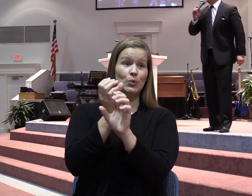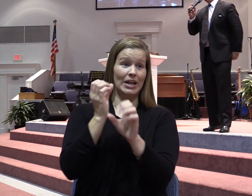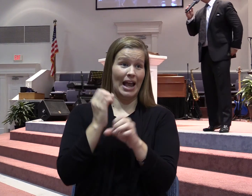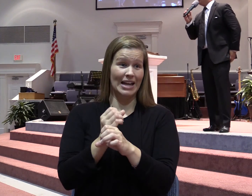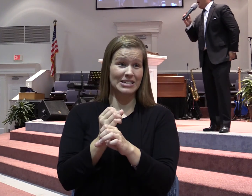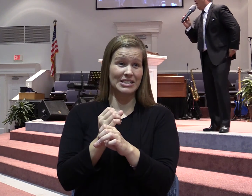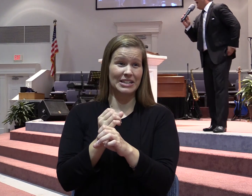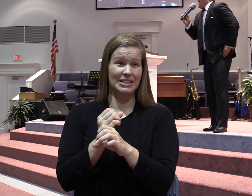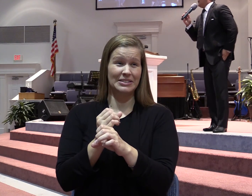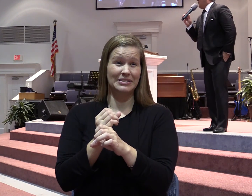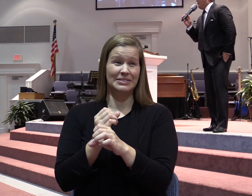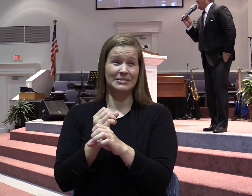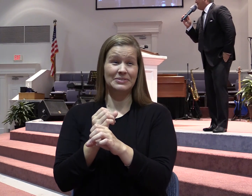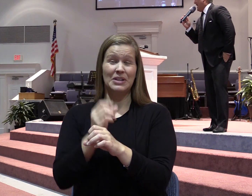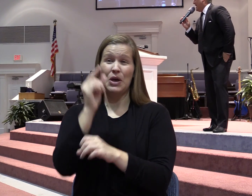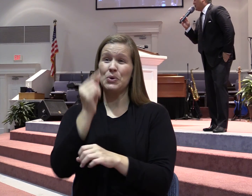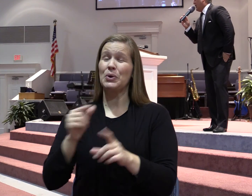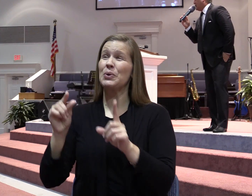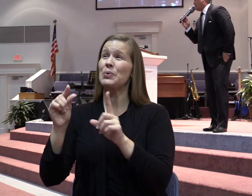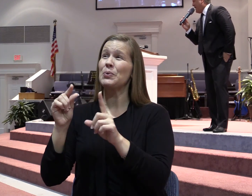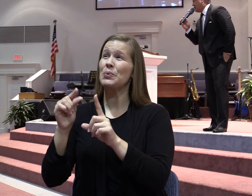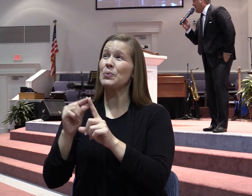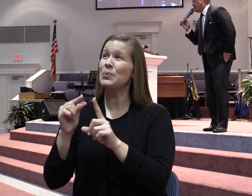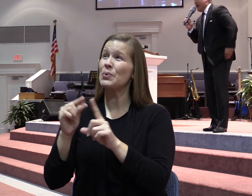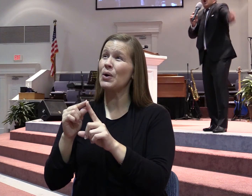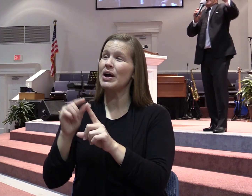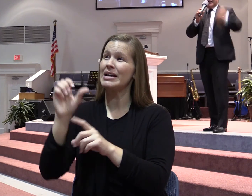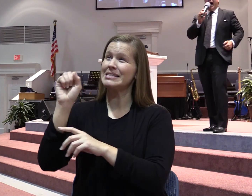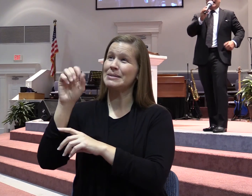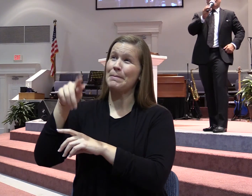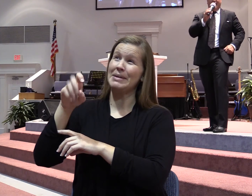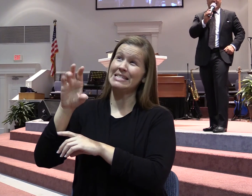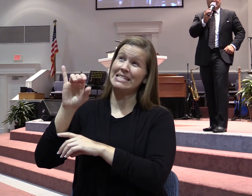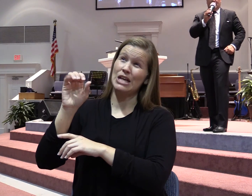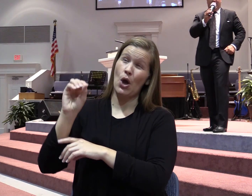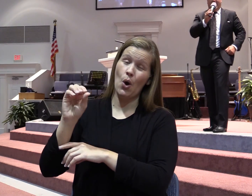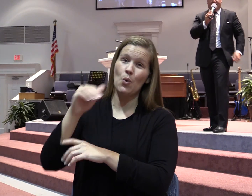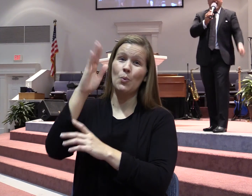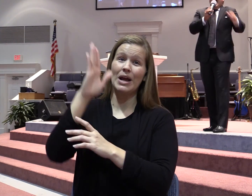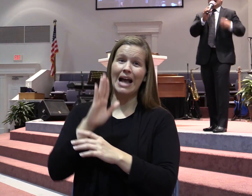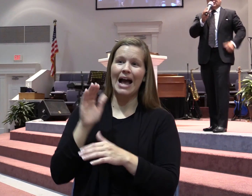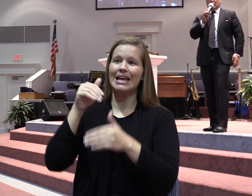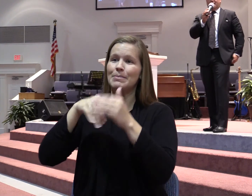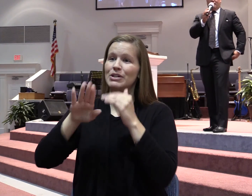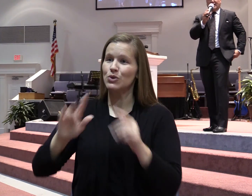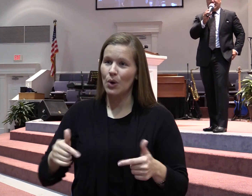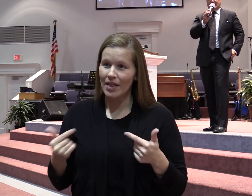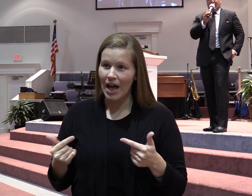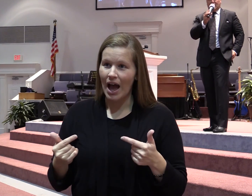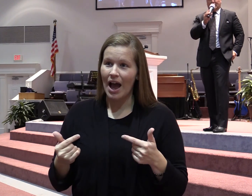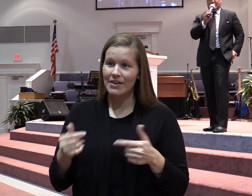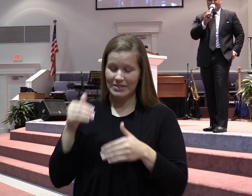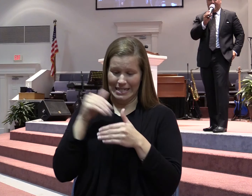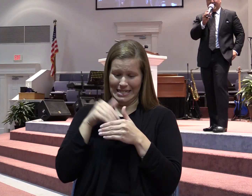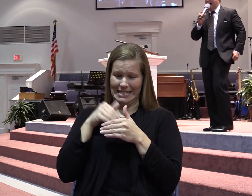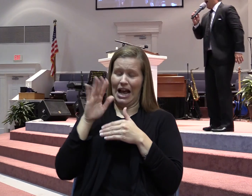word specio. It's where we get the English word species. When God invaded your life and took up residence in